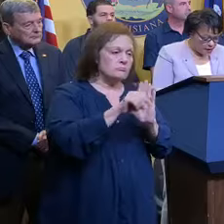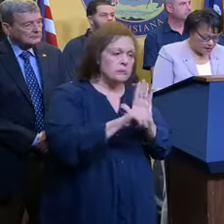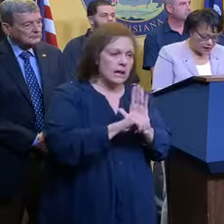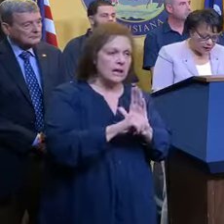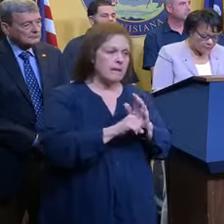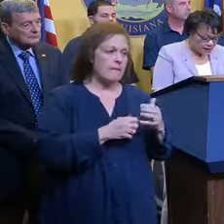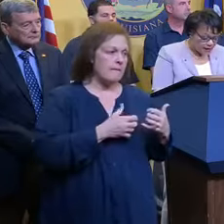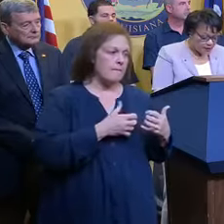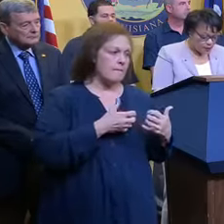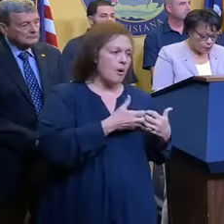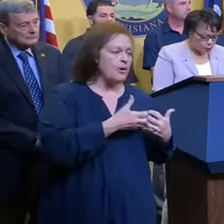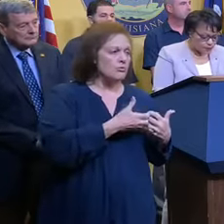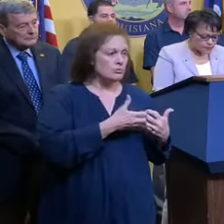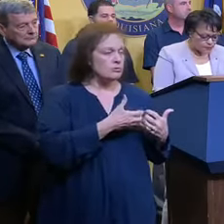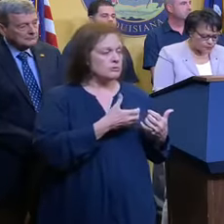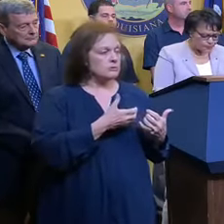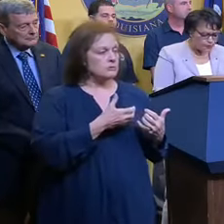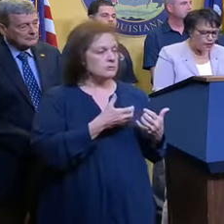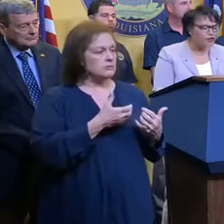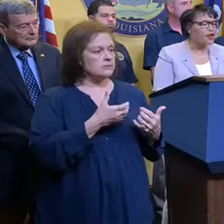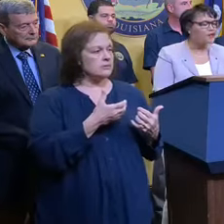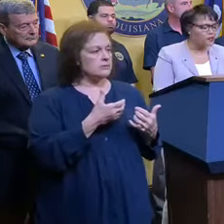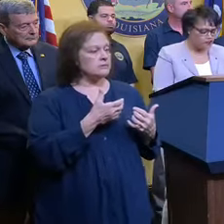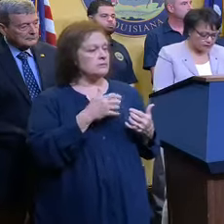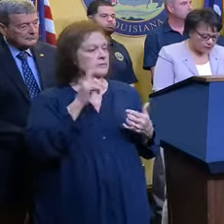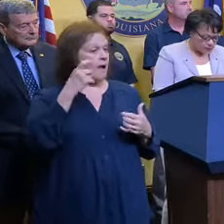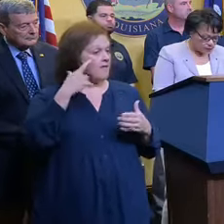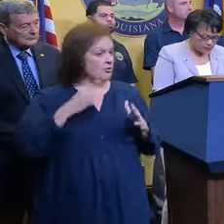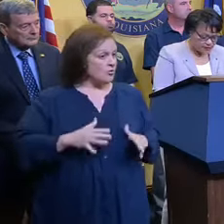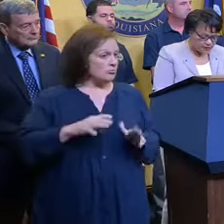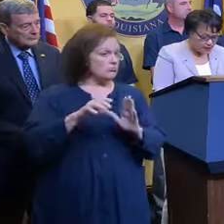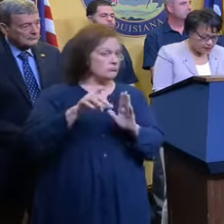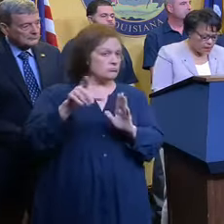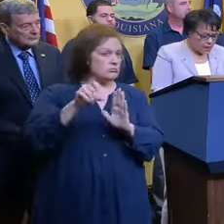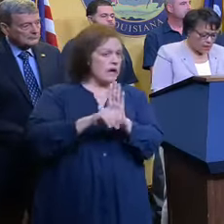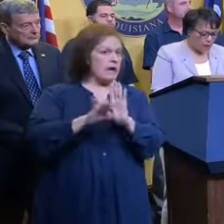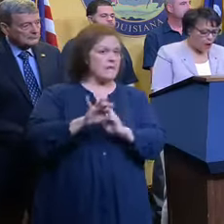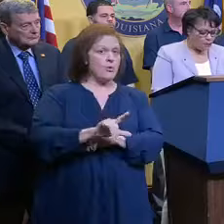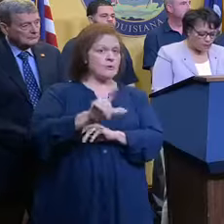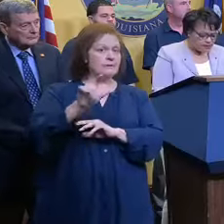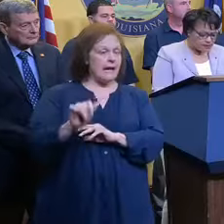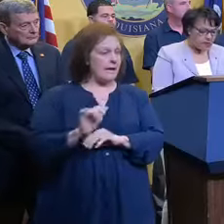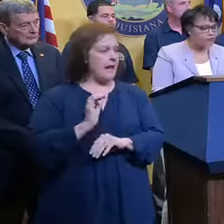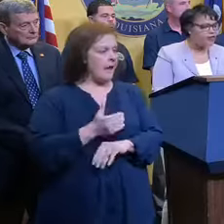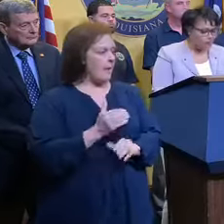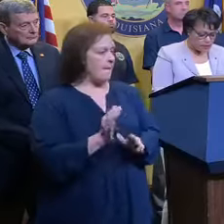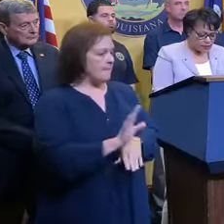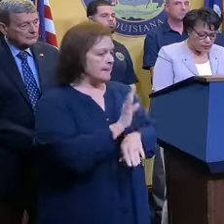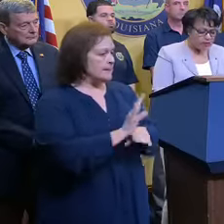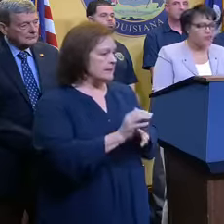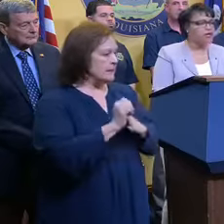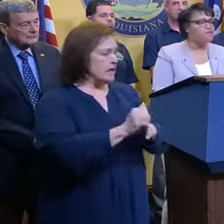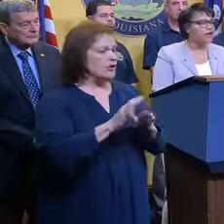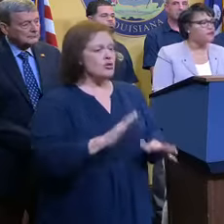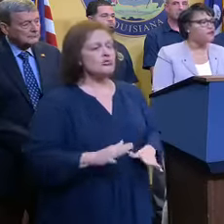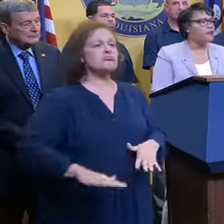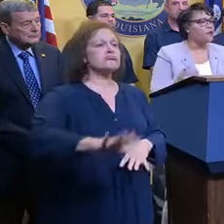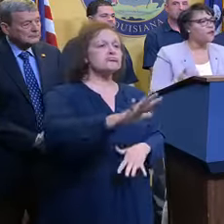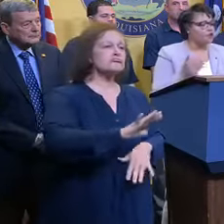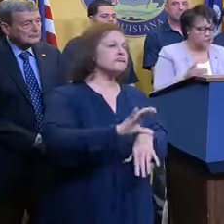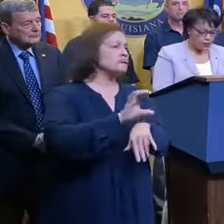partners. That means, of course, the governor of the state of Louisiana, our business leaders, neighborhood leaders, and